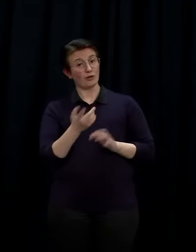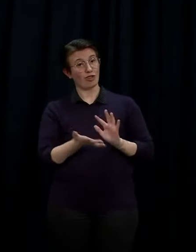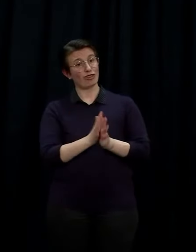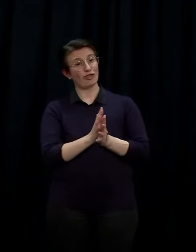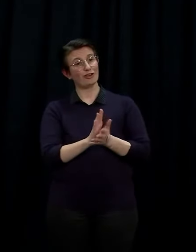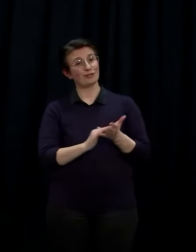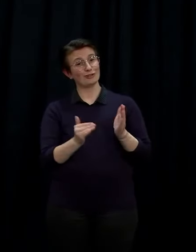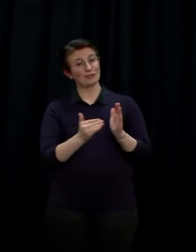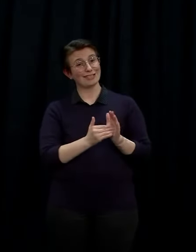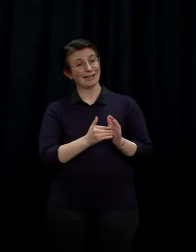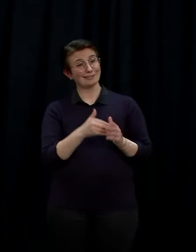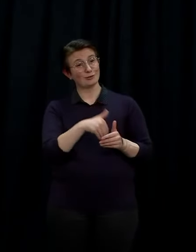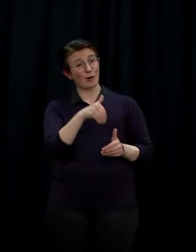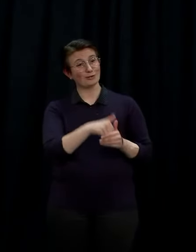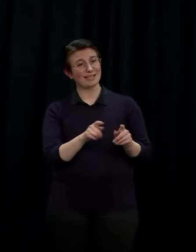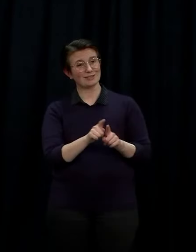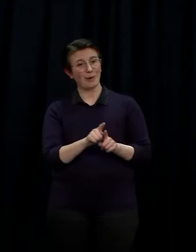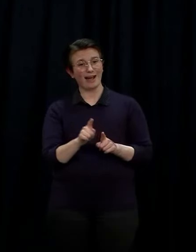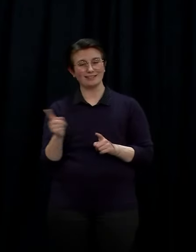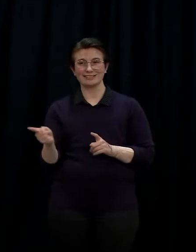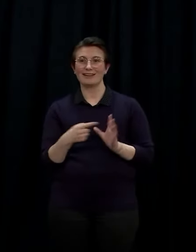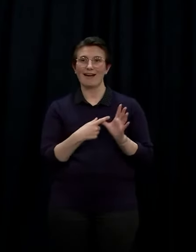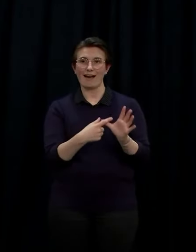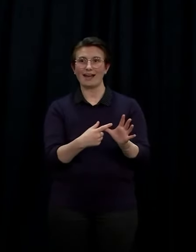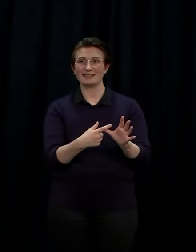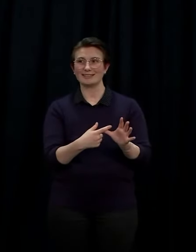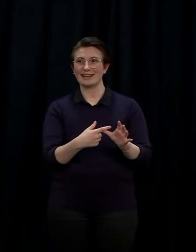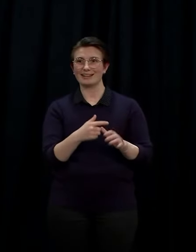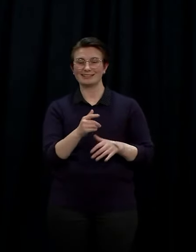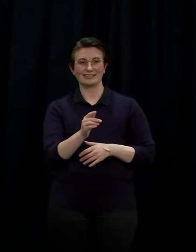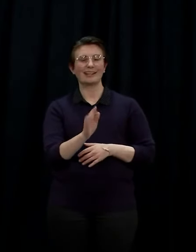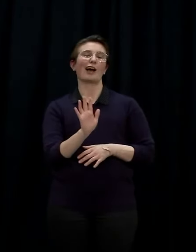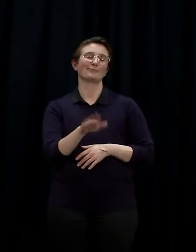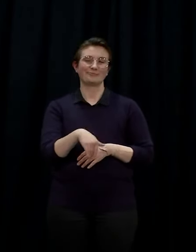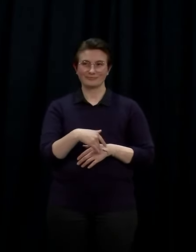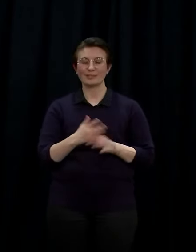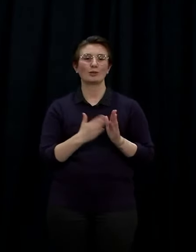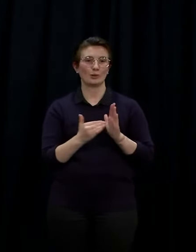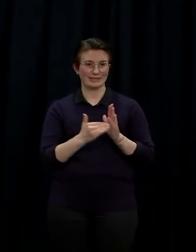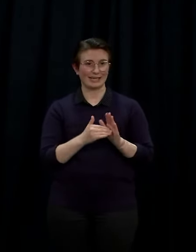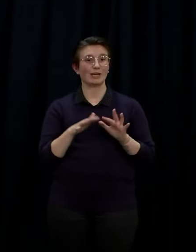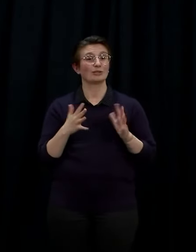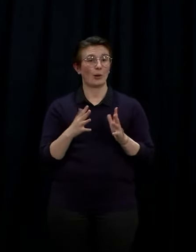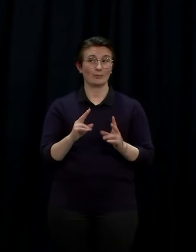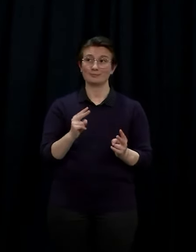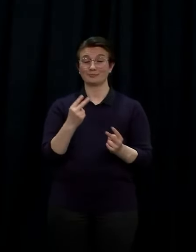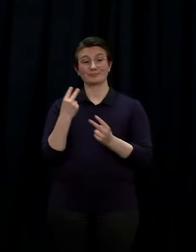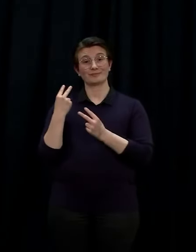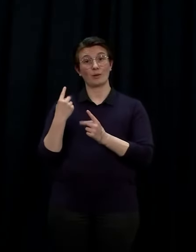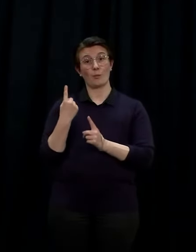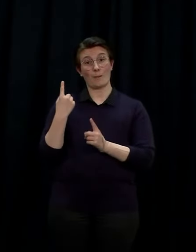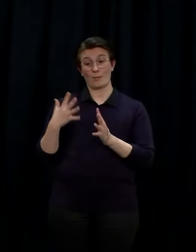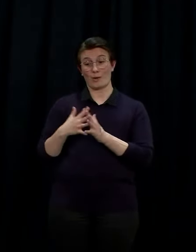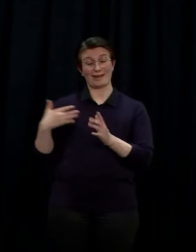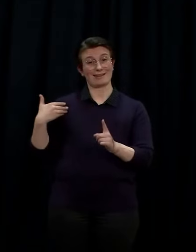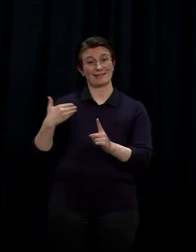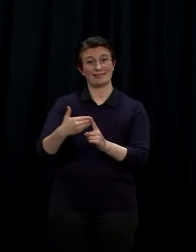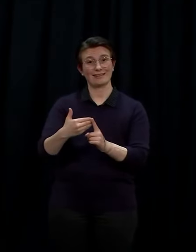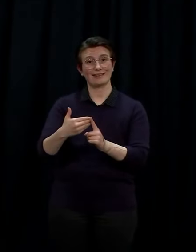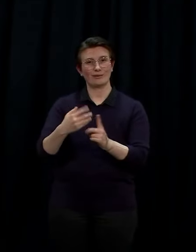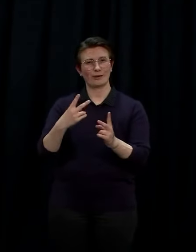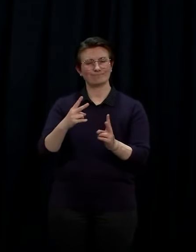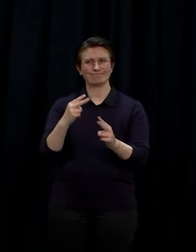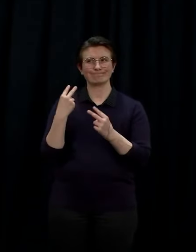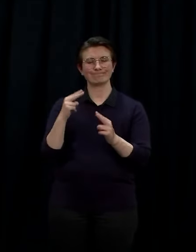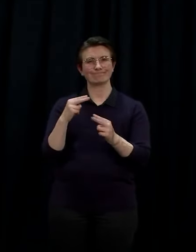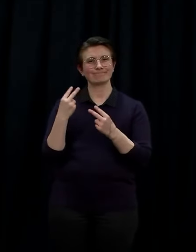democracy. So as I said, we wanted to use this last week to see if there were enhancements we could make to enable